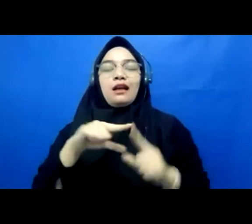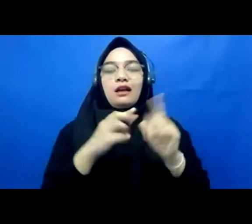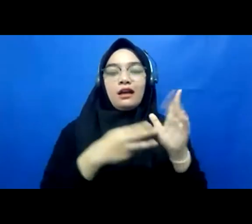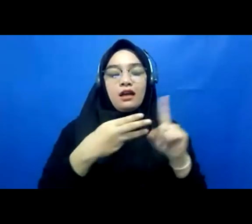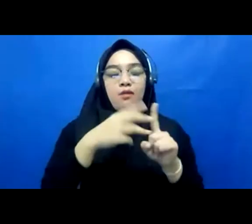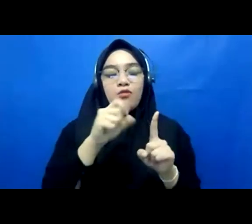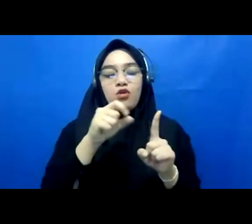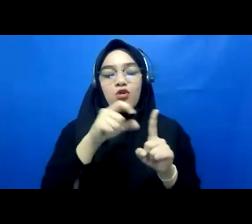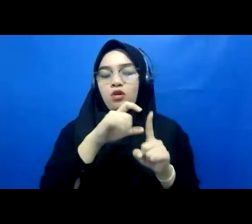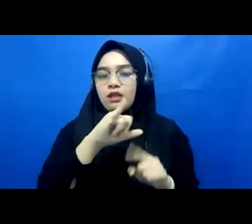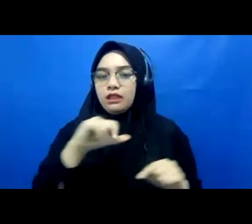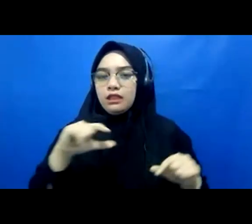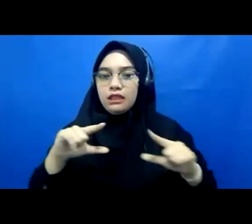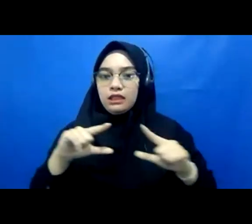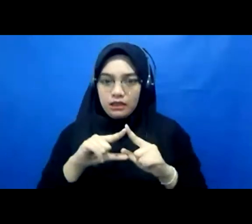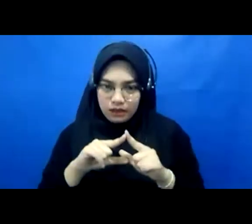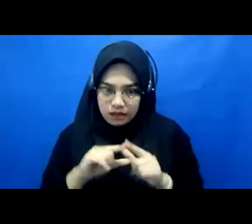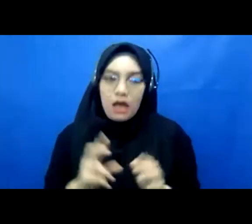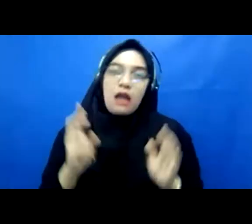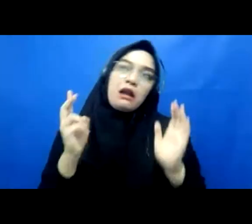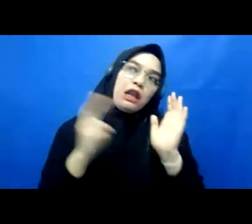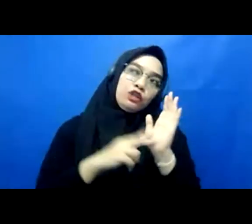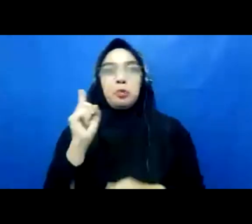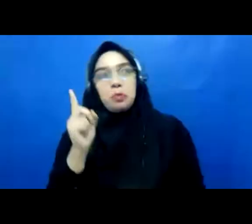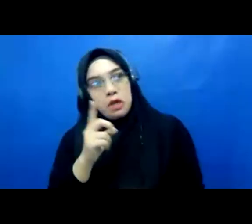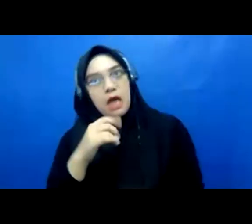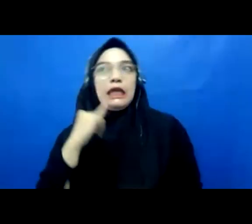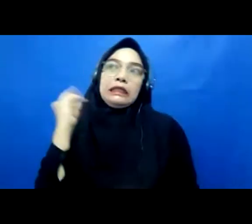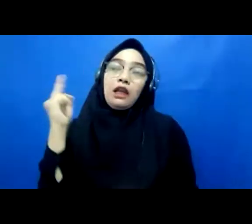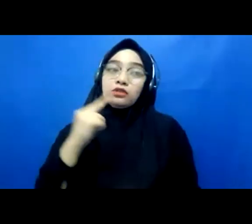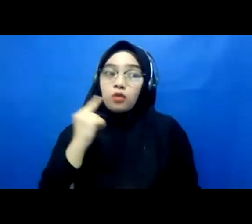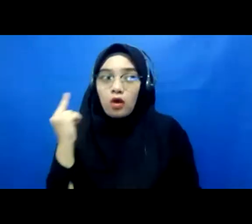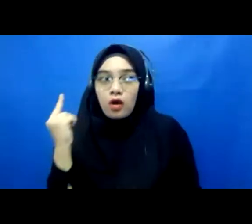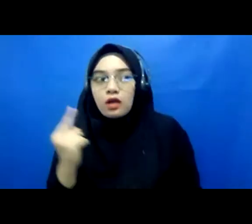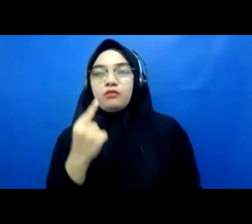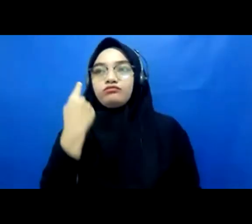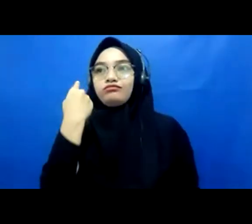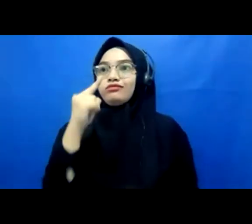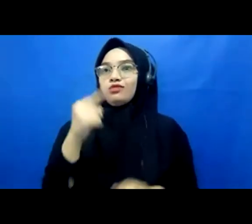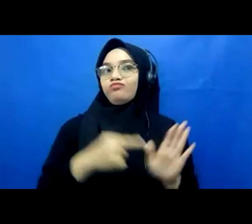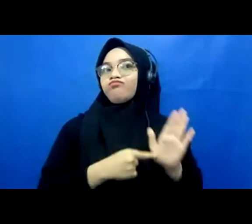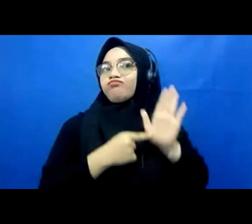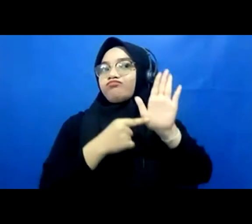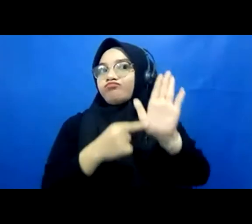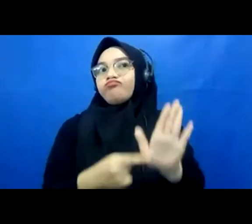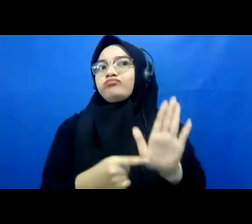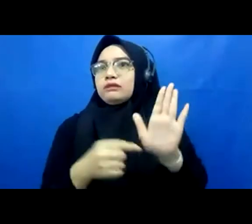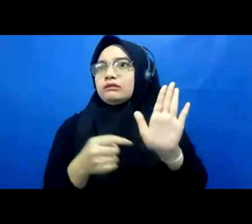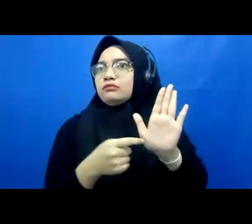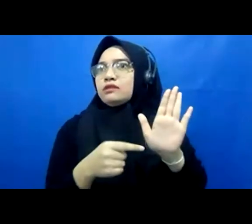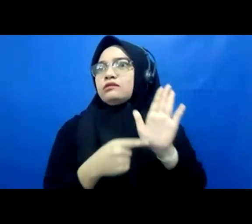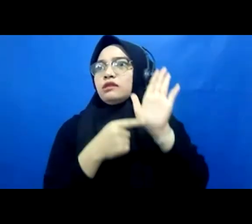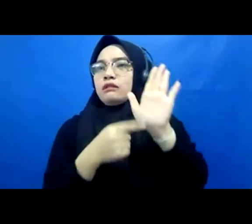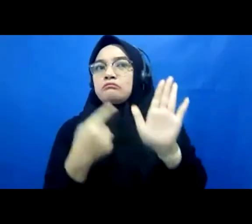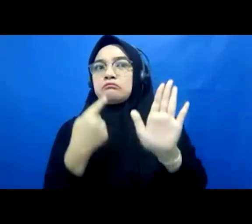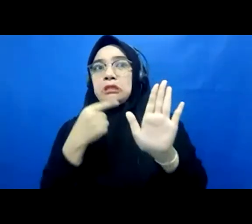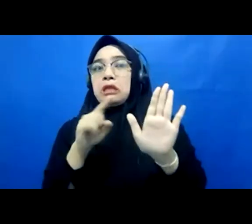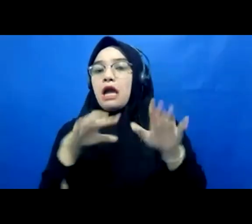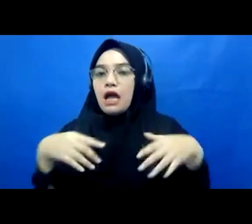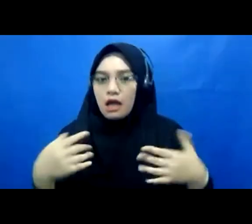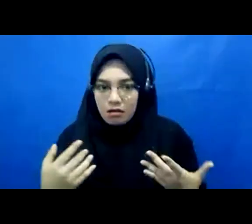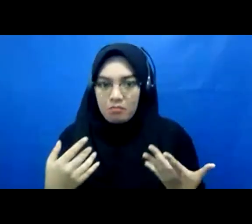nationalities, international as well, to perform. Their performance is about race awareness for people with